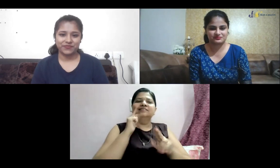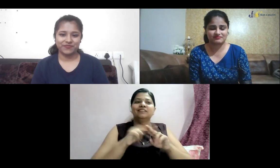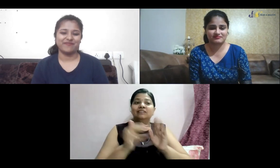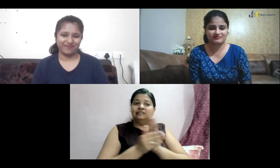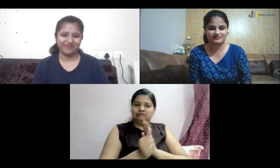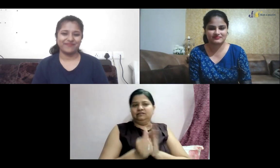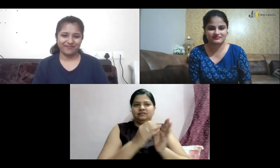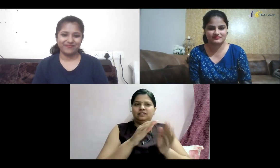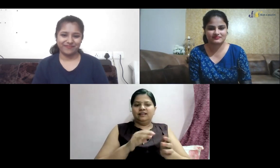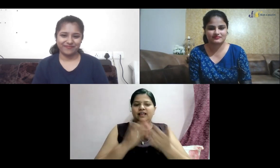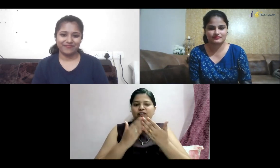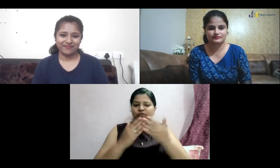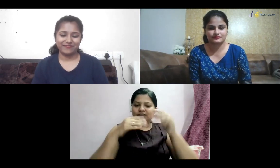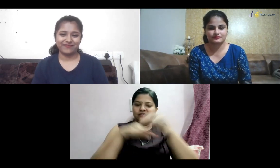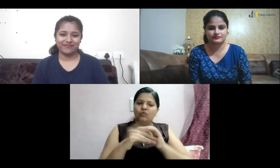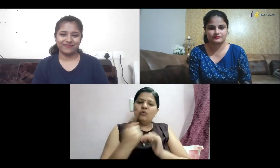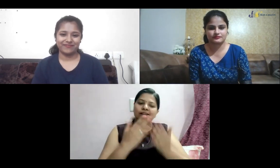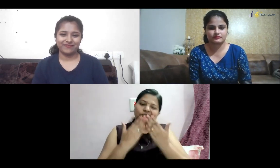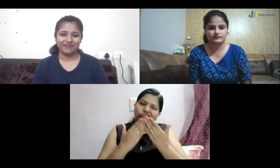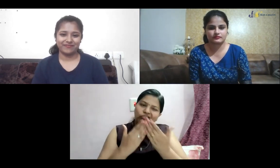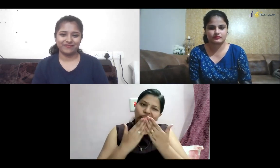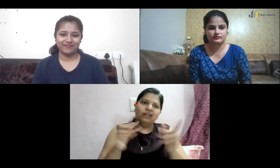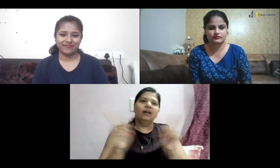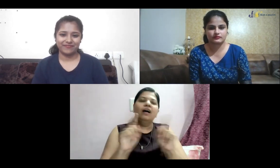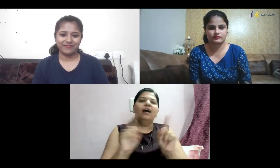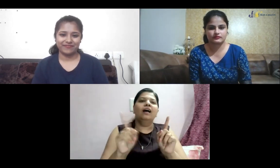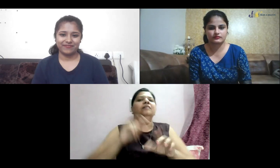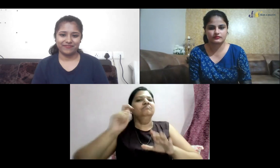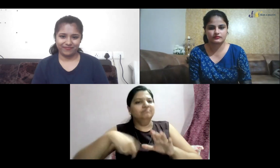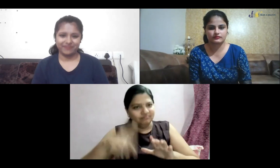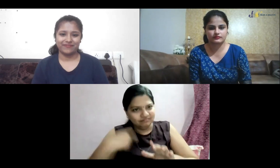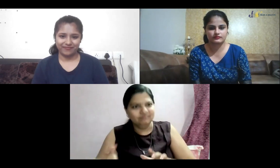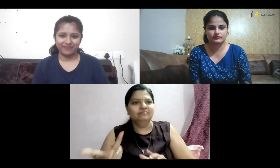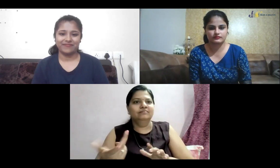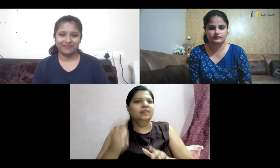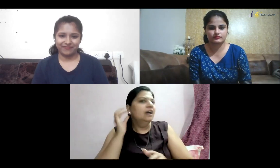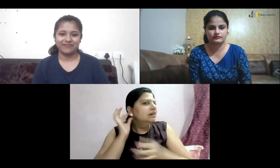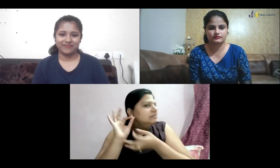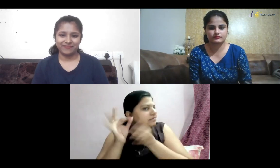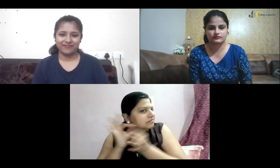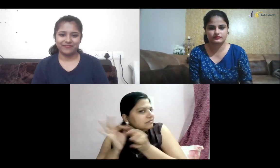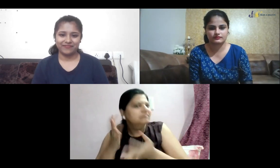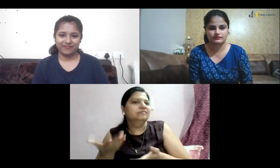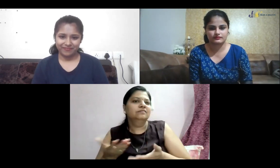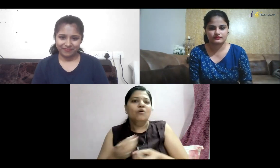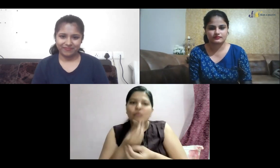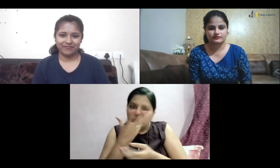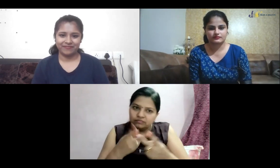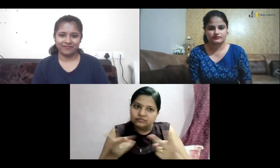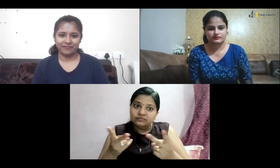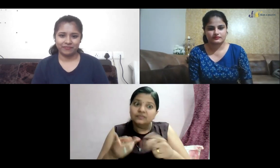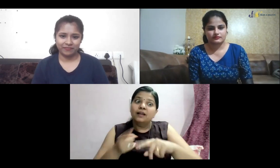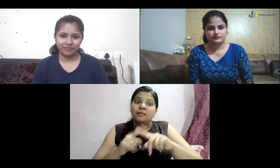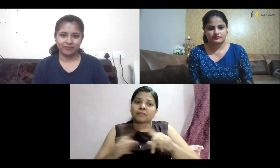Same, they also skill development. If we'll talk about skill, what you have to just they are focusing on usual education. No, they have to go for